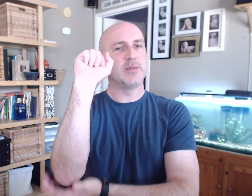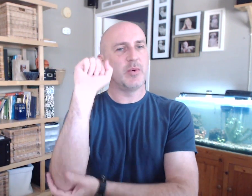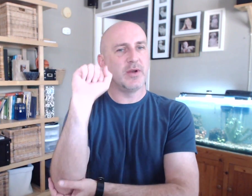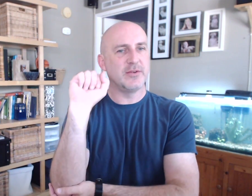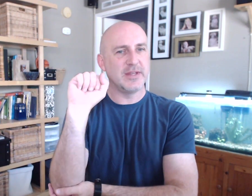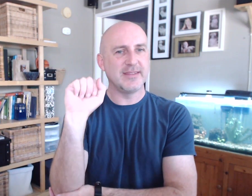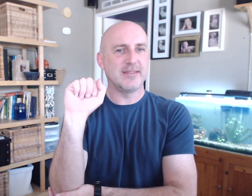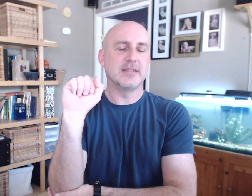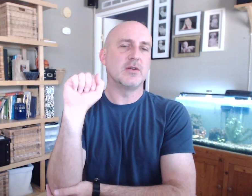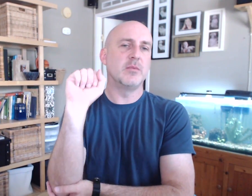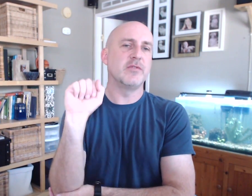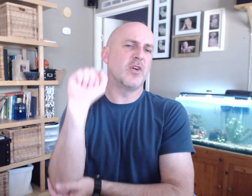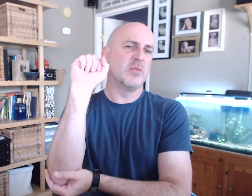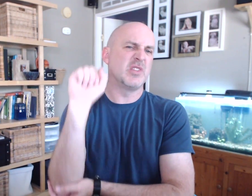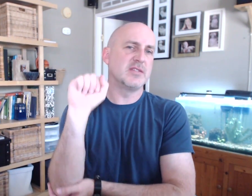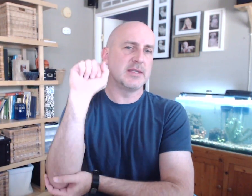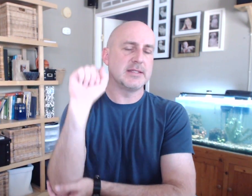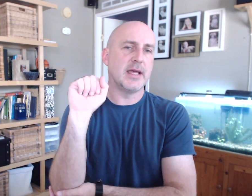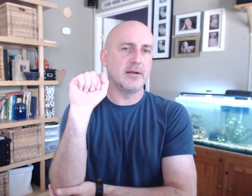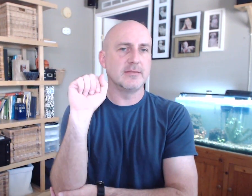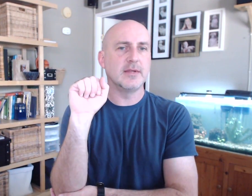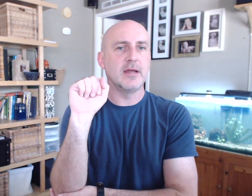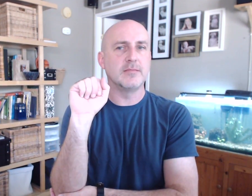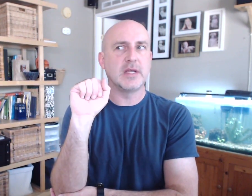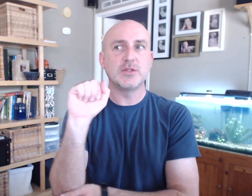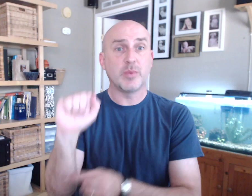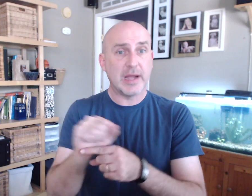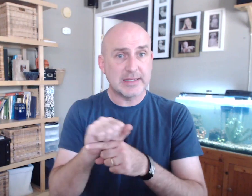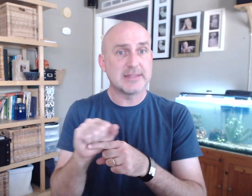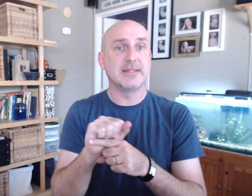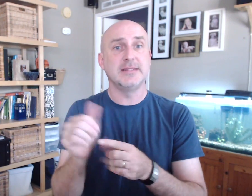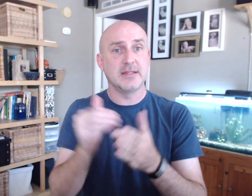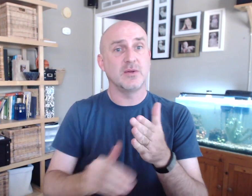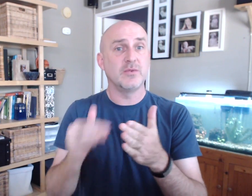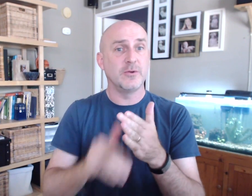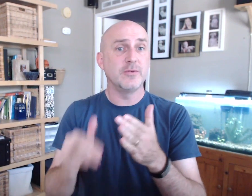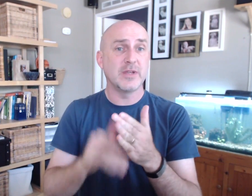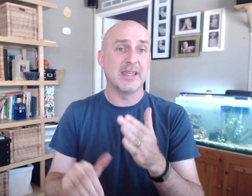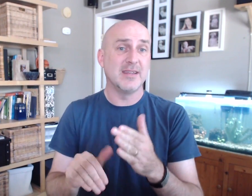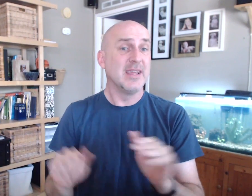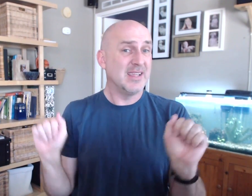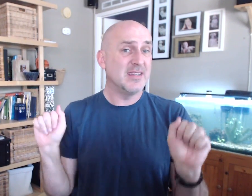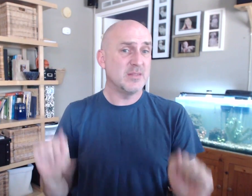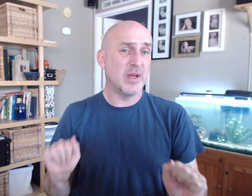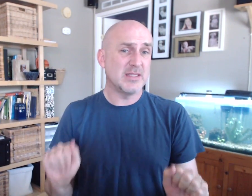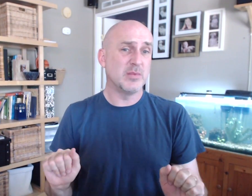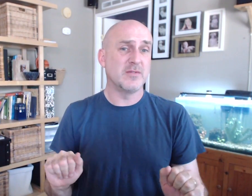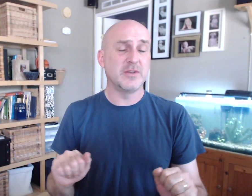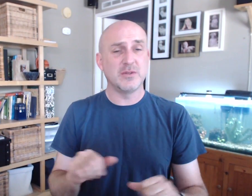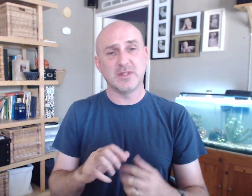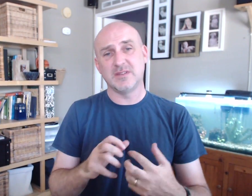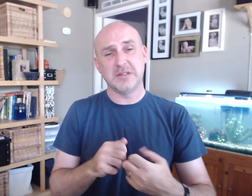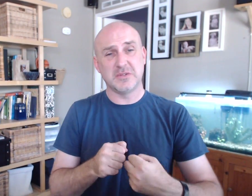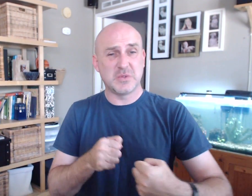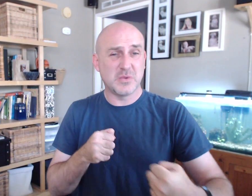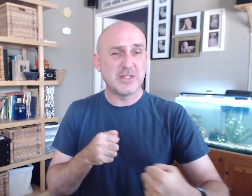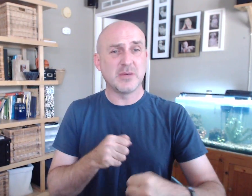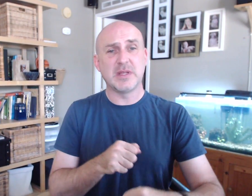support underneath this arm if your arm starts to get tired. As you're practicing these things over and over again, it is possible for you to, stretch a muscle